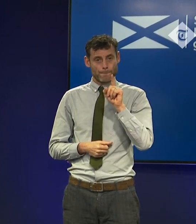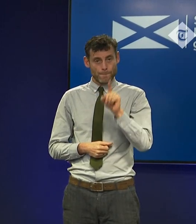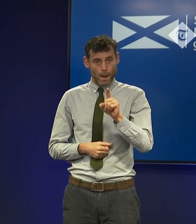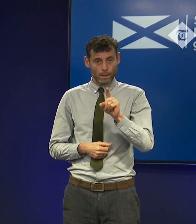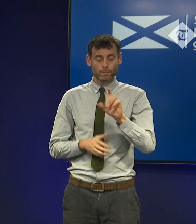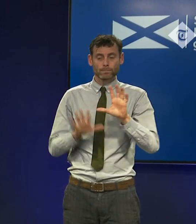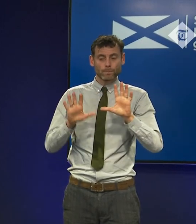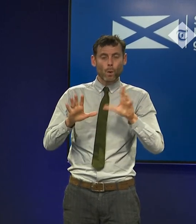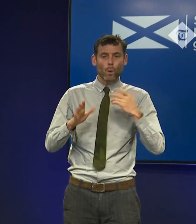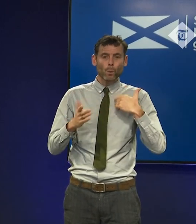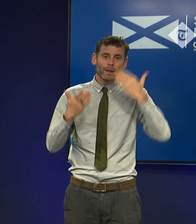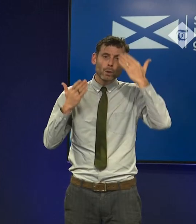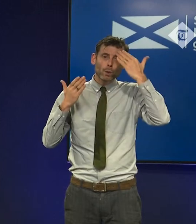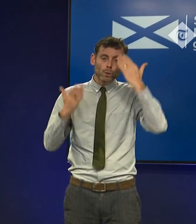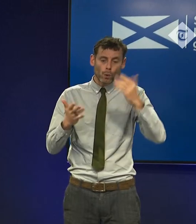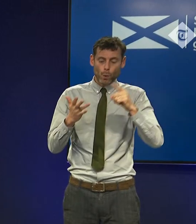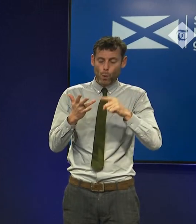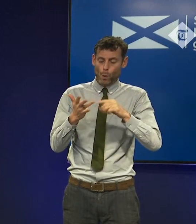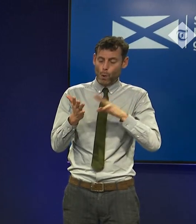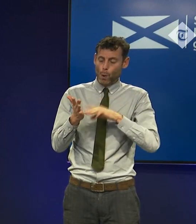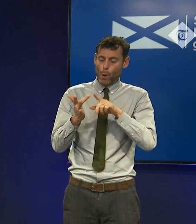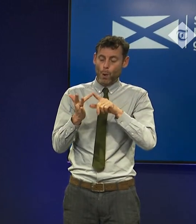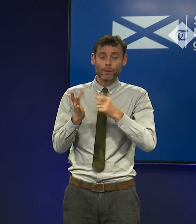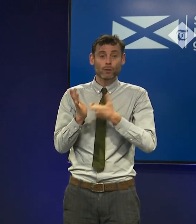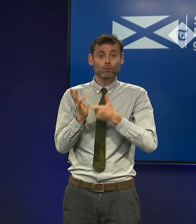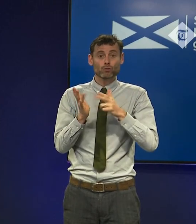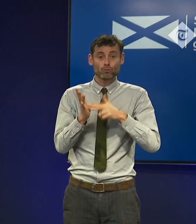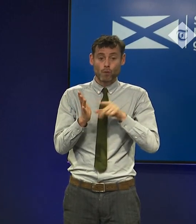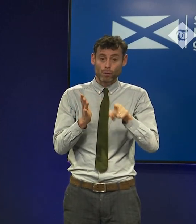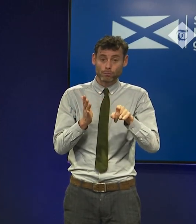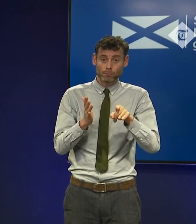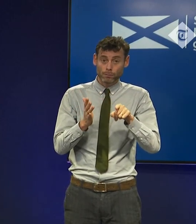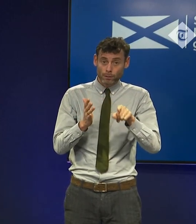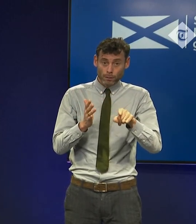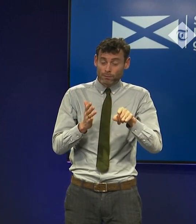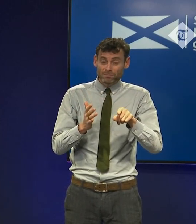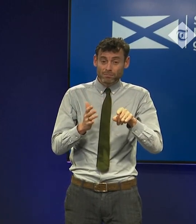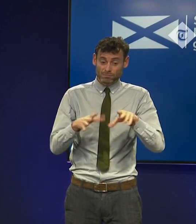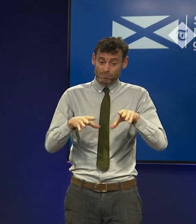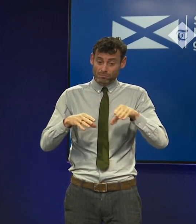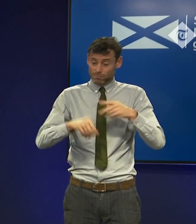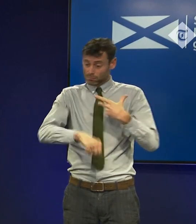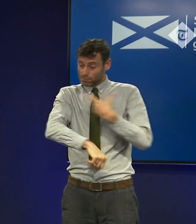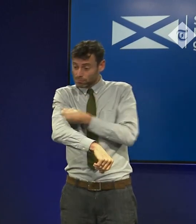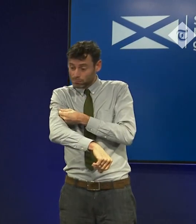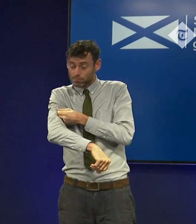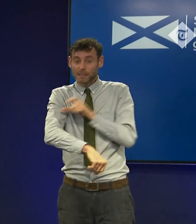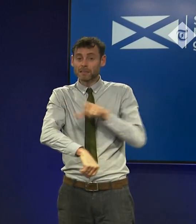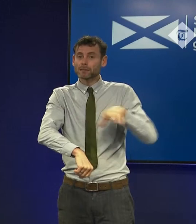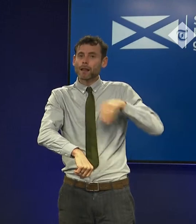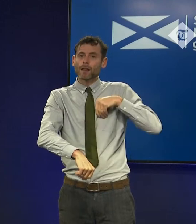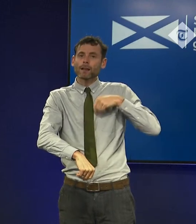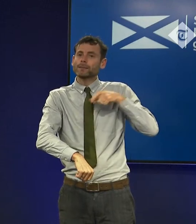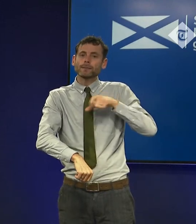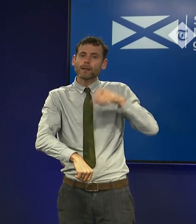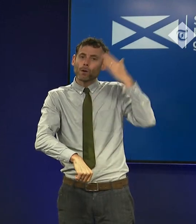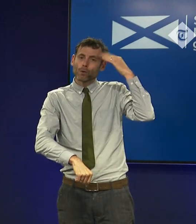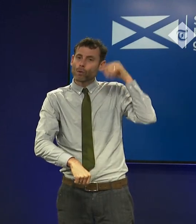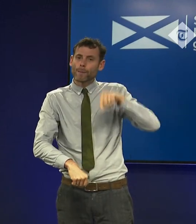escape with this particular variant. Boosting that antibody response, making sure that also the response that lies